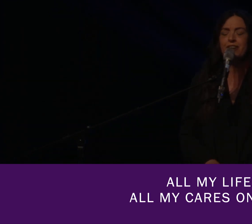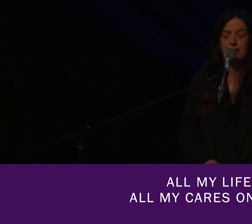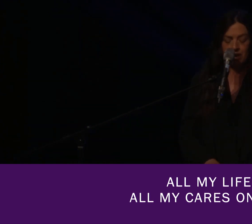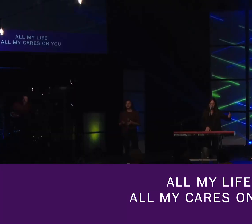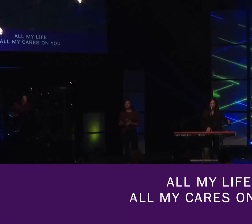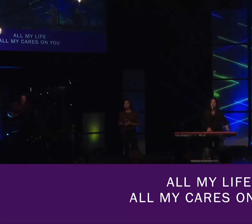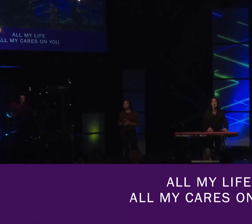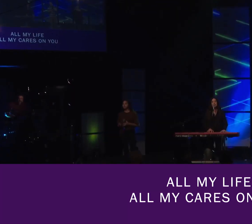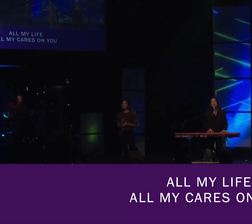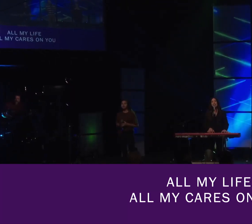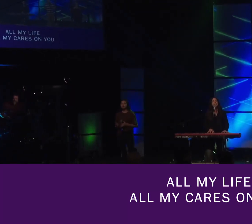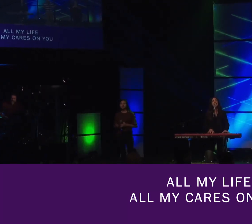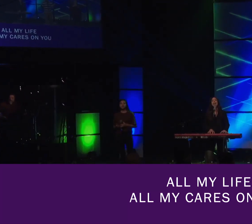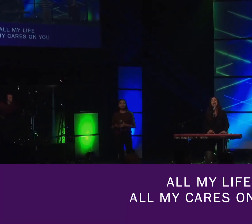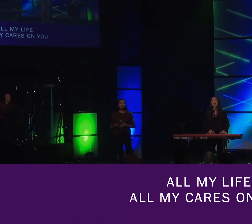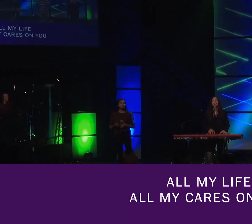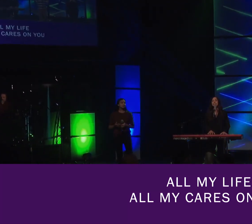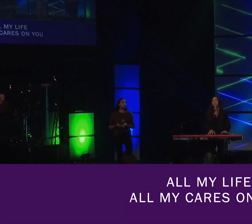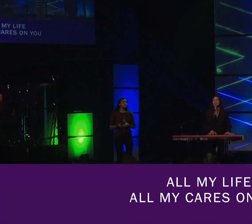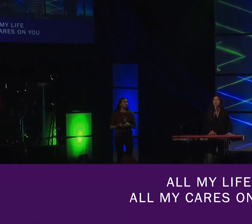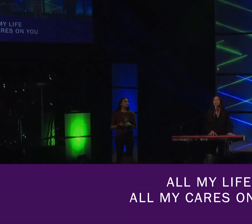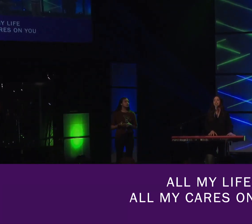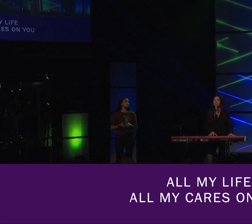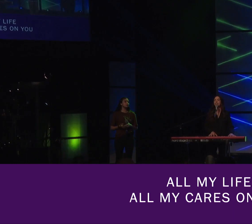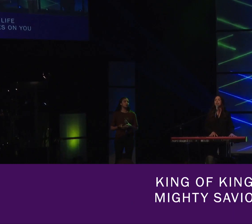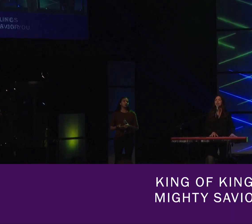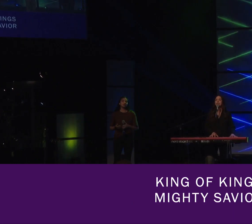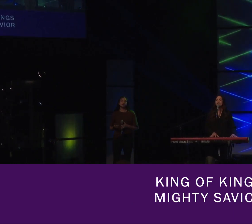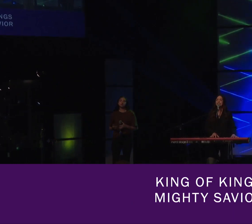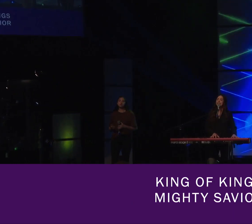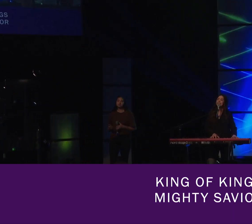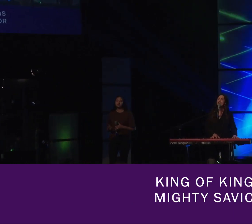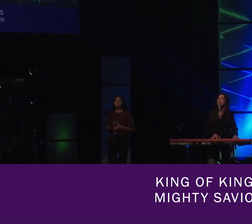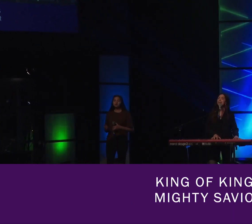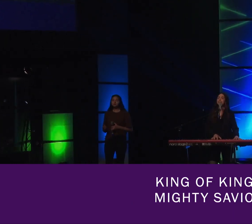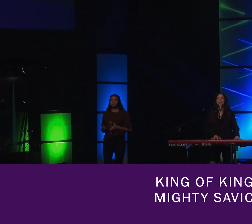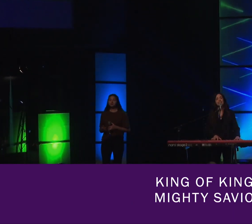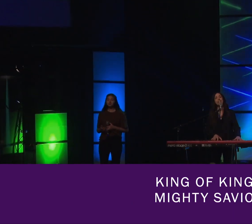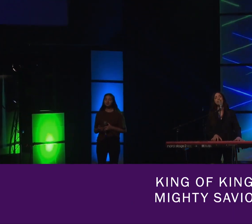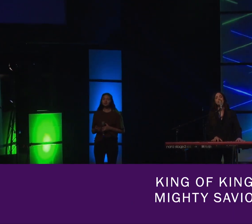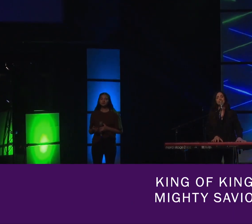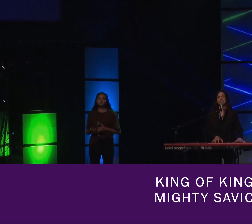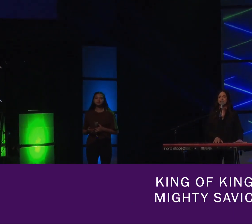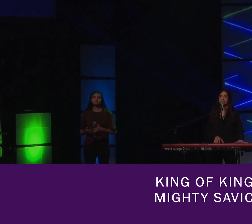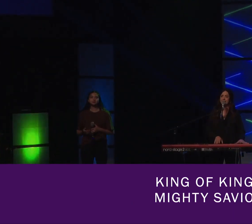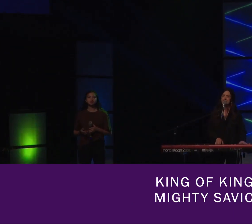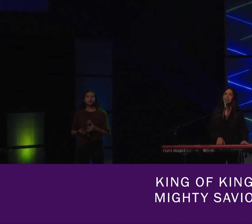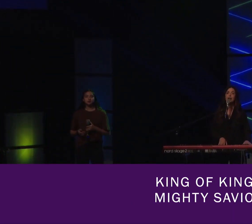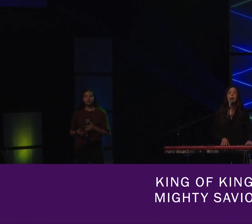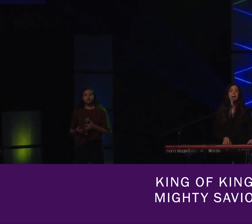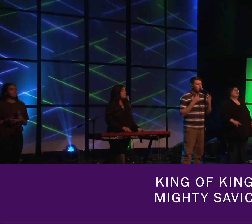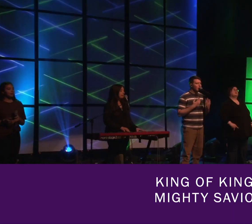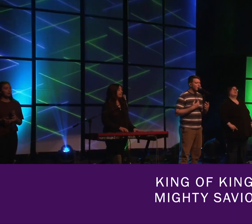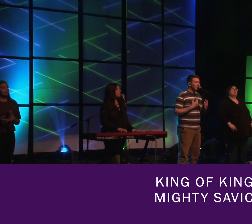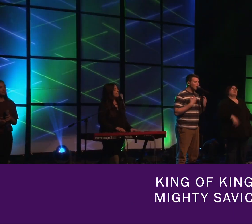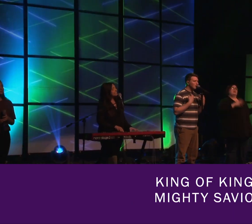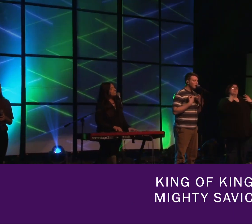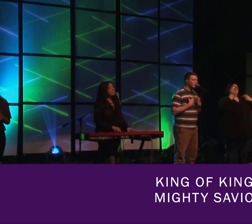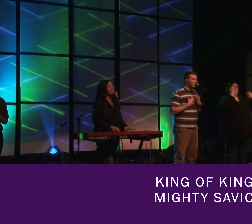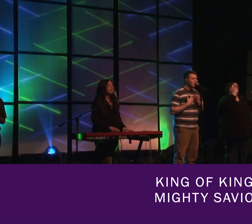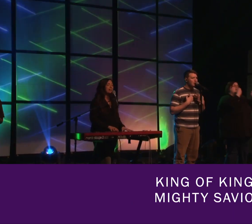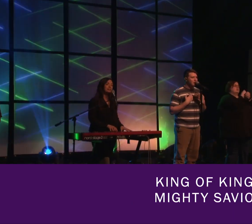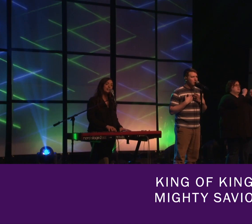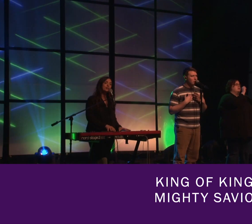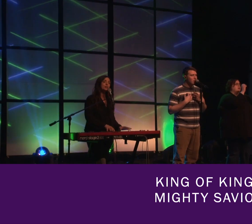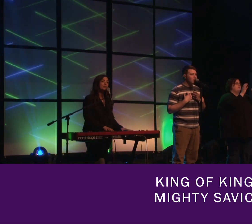life, all my cares on you. King of Kings,